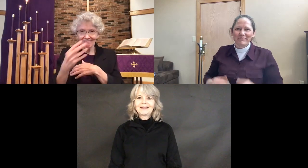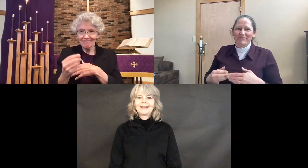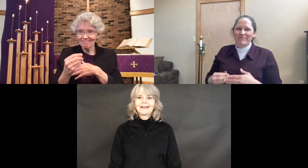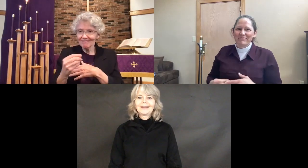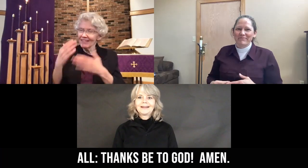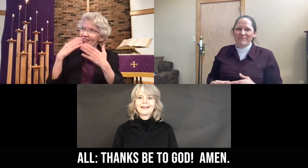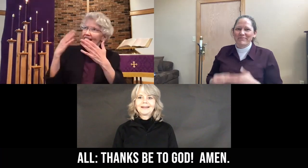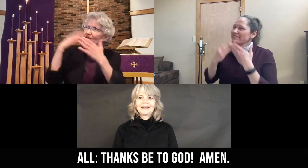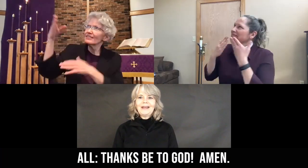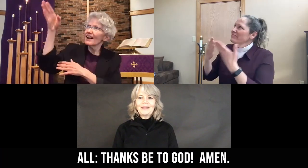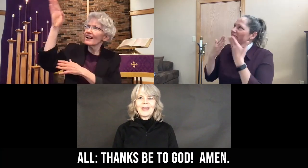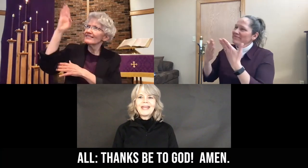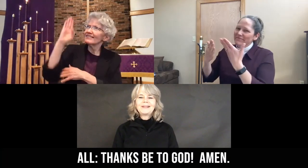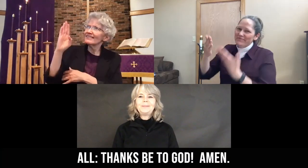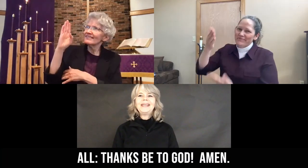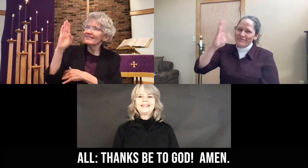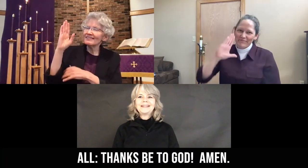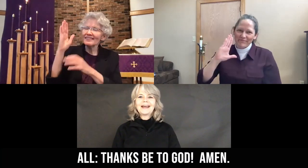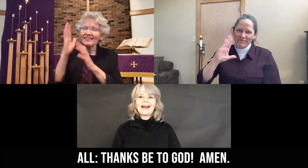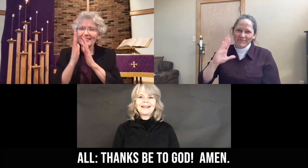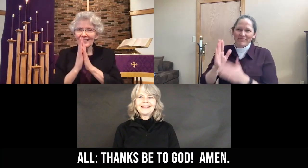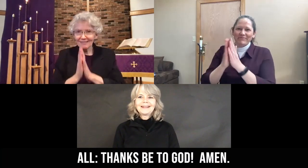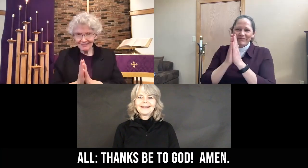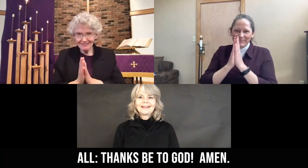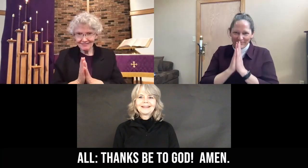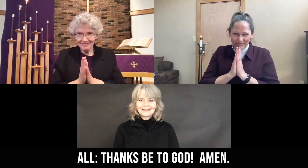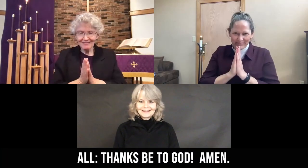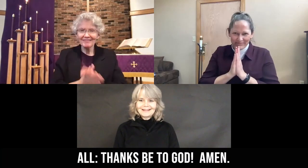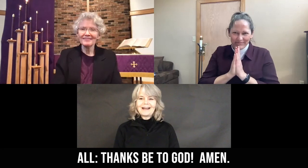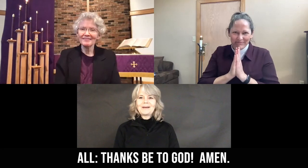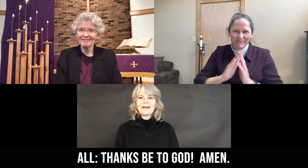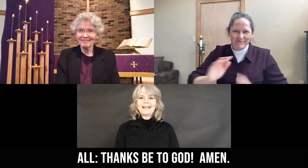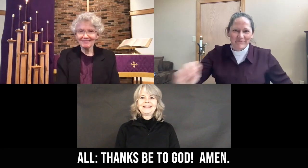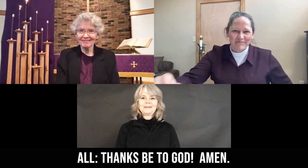Thanks be to God. Amen.